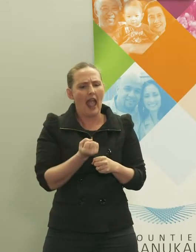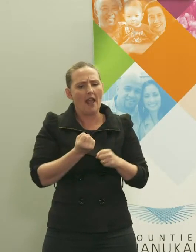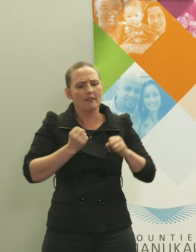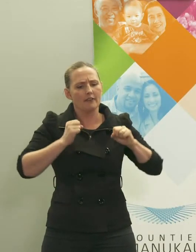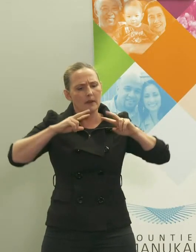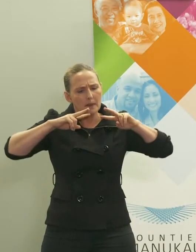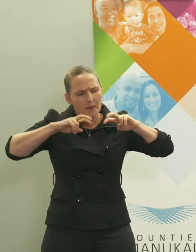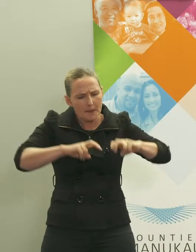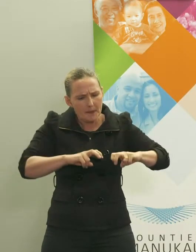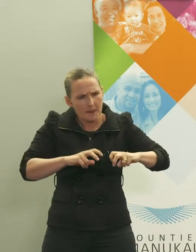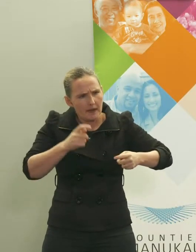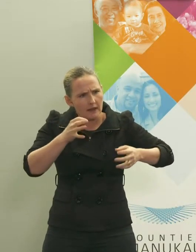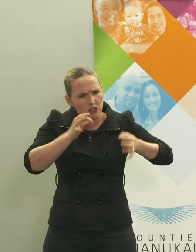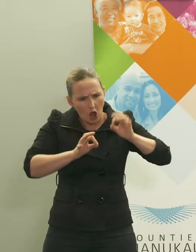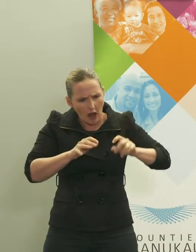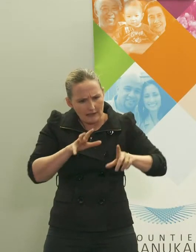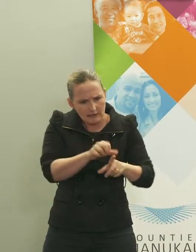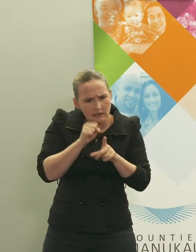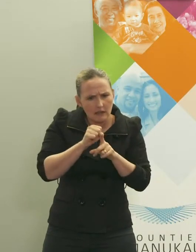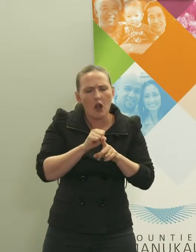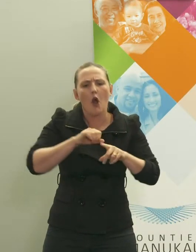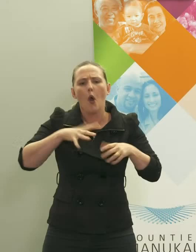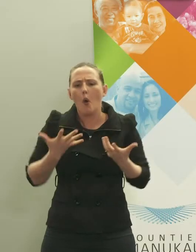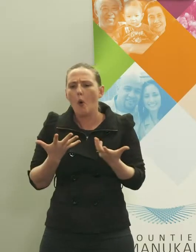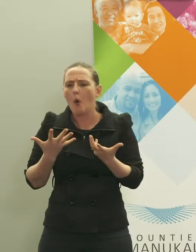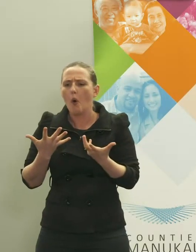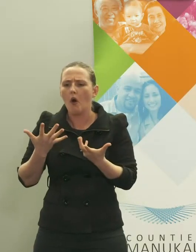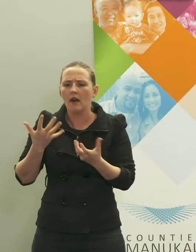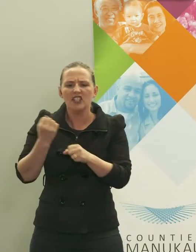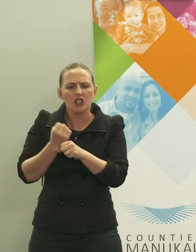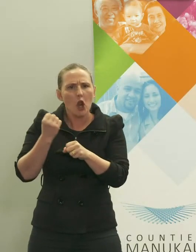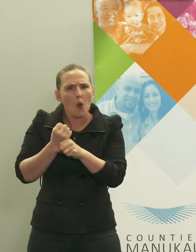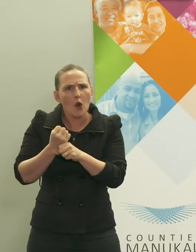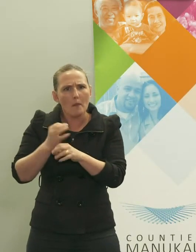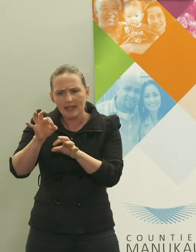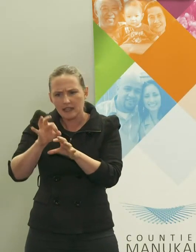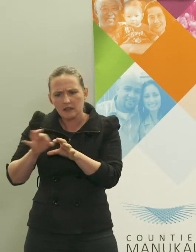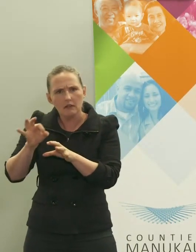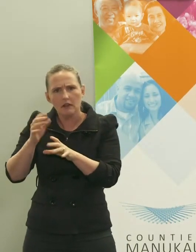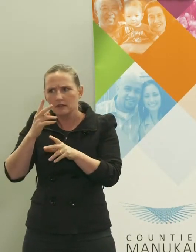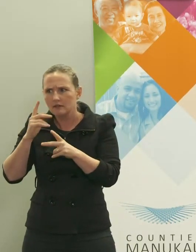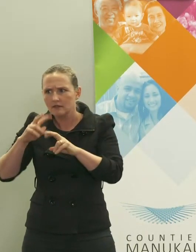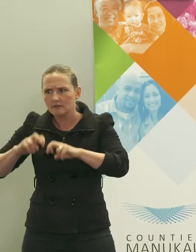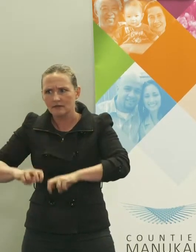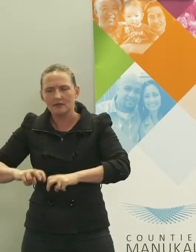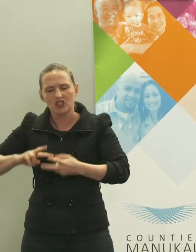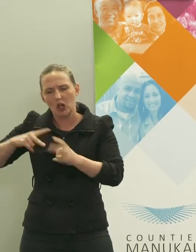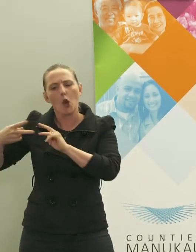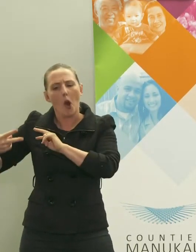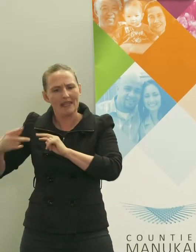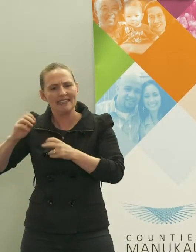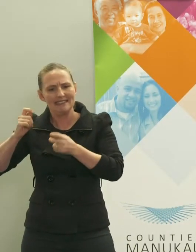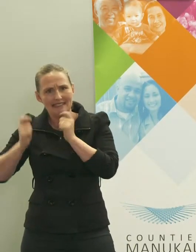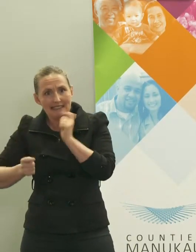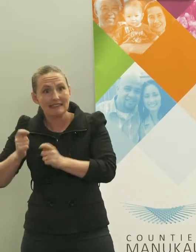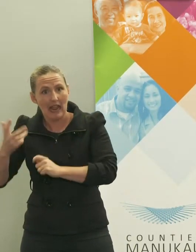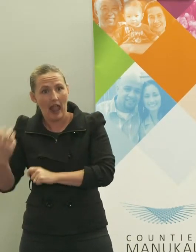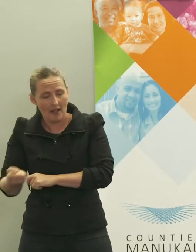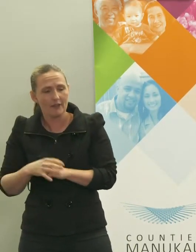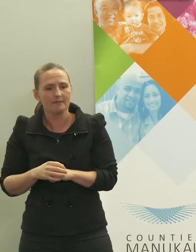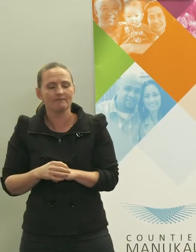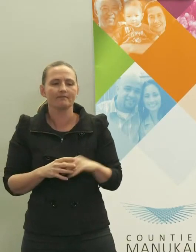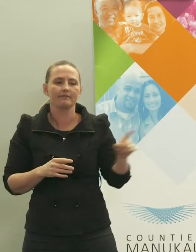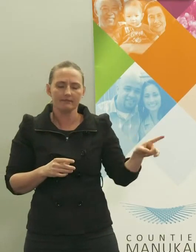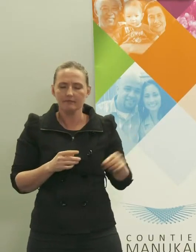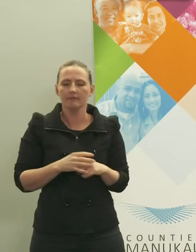link. Are you sure that that's accurate? Yes, except for the maintenance worker at the Ridges, who is obviously not linked back to the